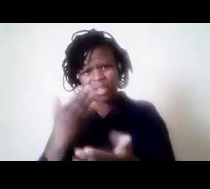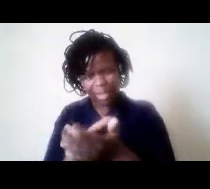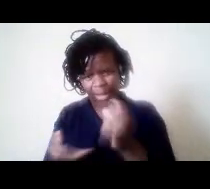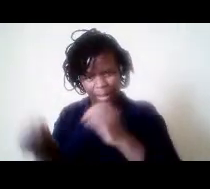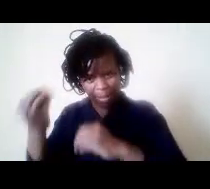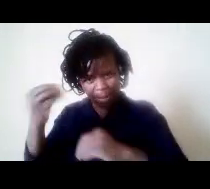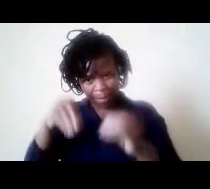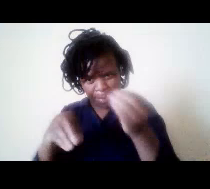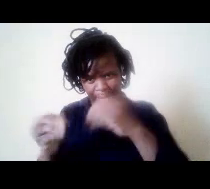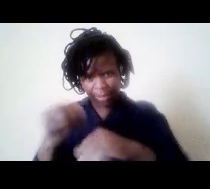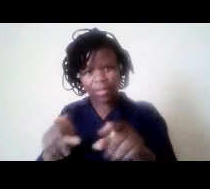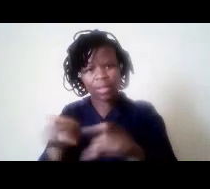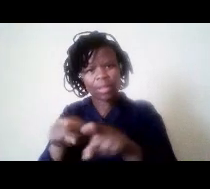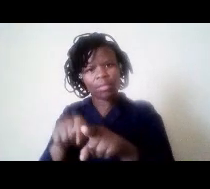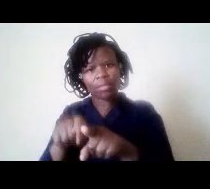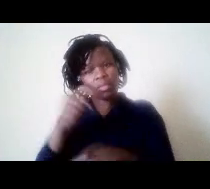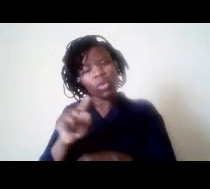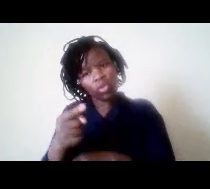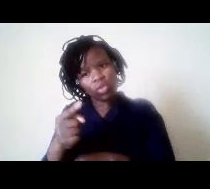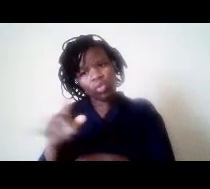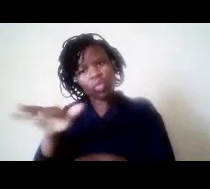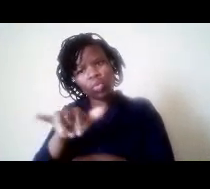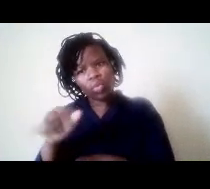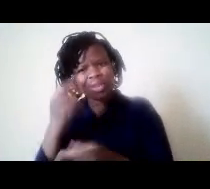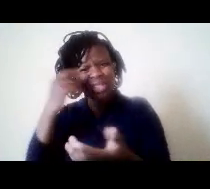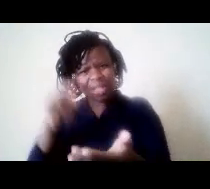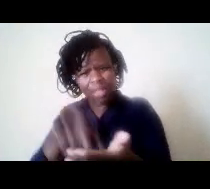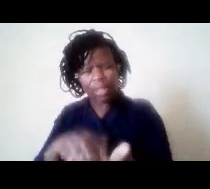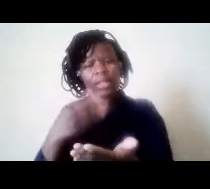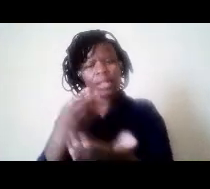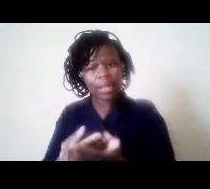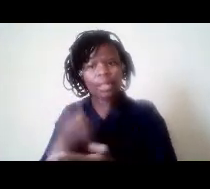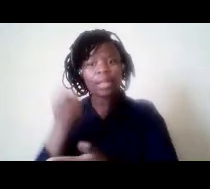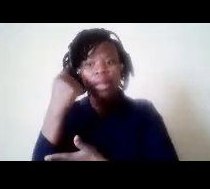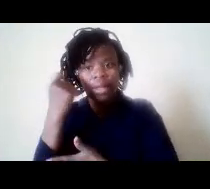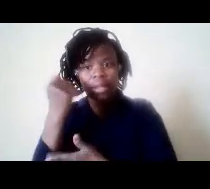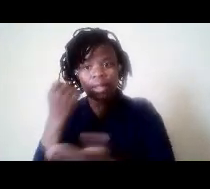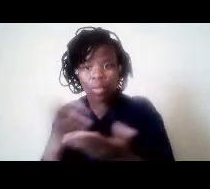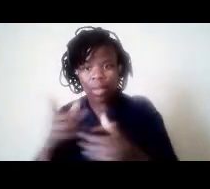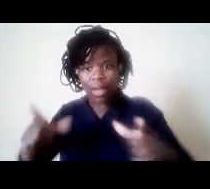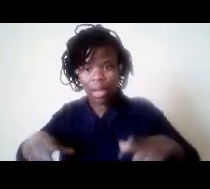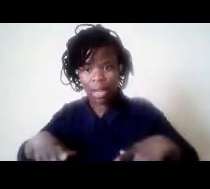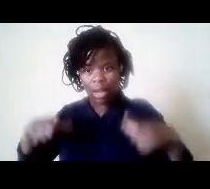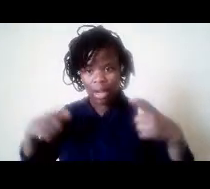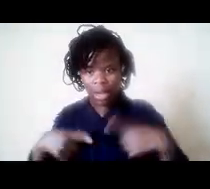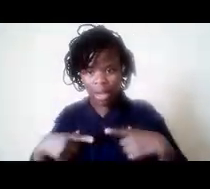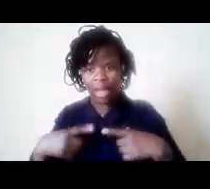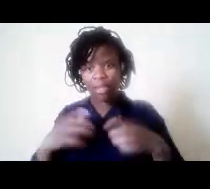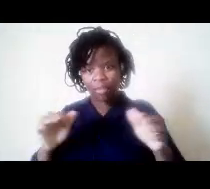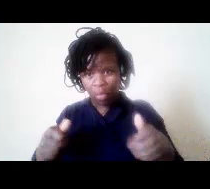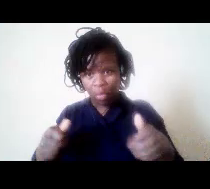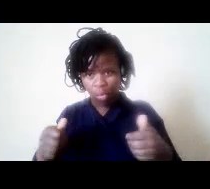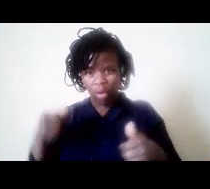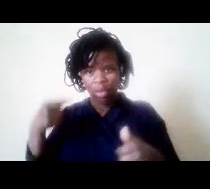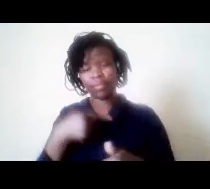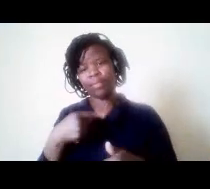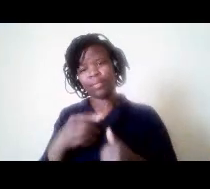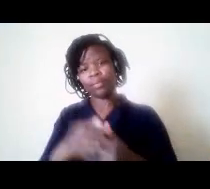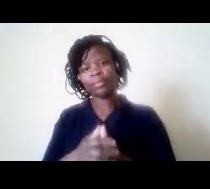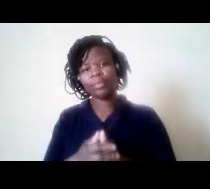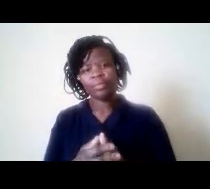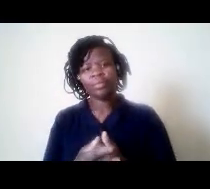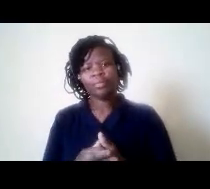And these are the sorts of things we need to imagine and understand in the life of what this little boy is going through.